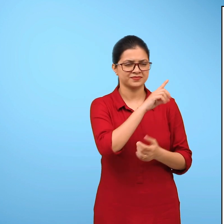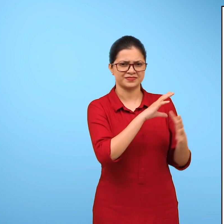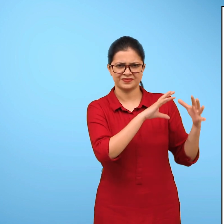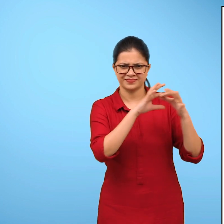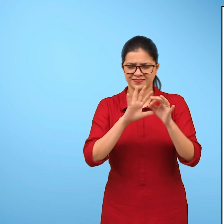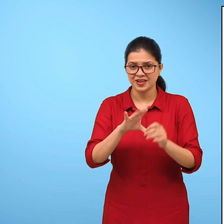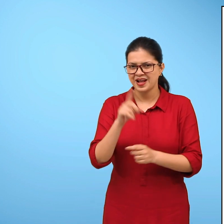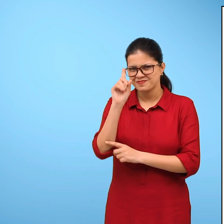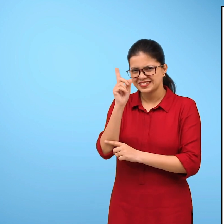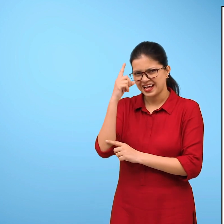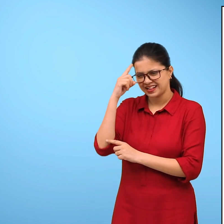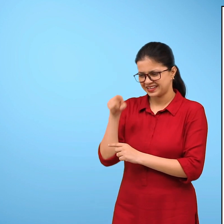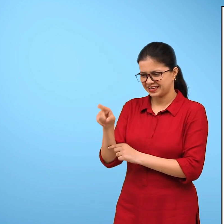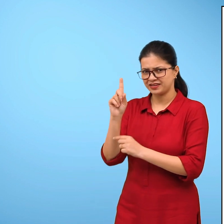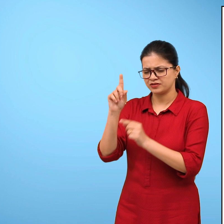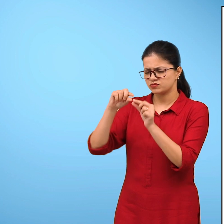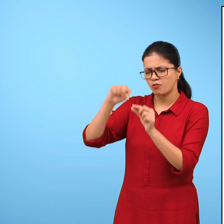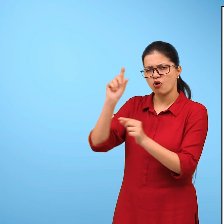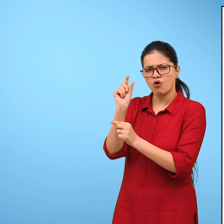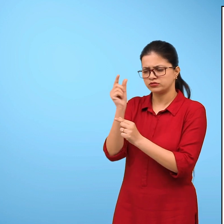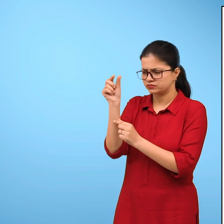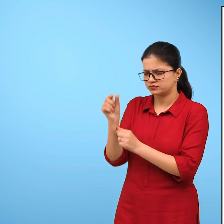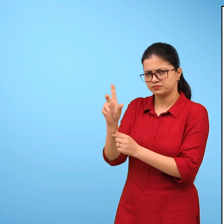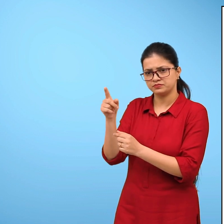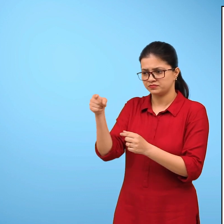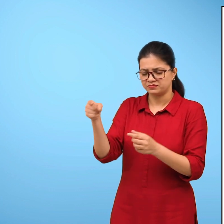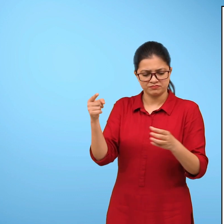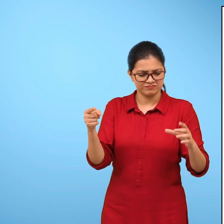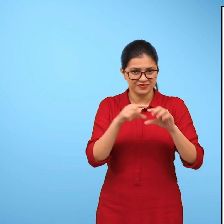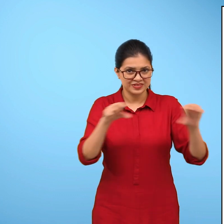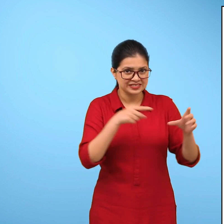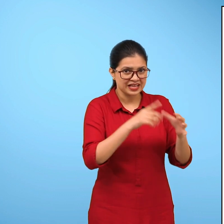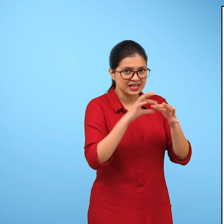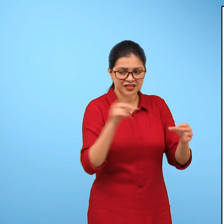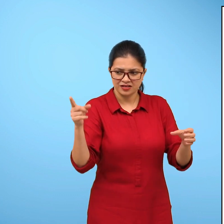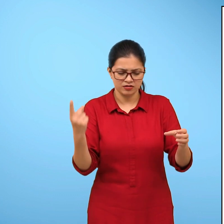Attach a small pencil to the cylinder by piercing the cylinder at the center as shown.